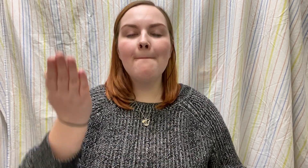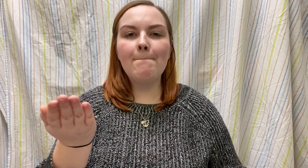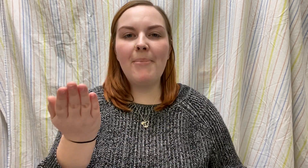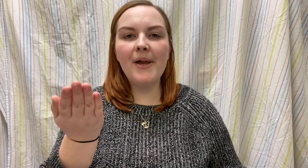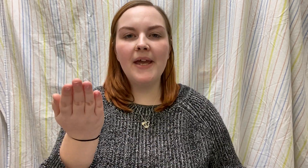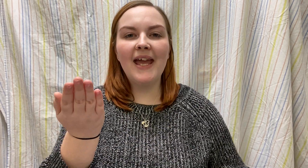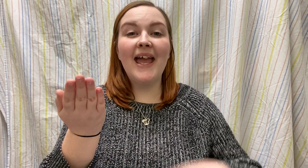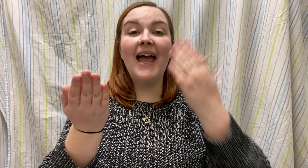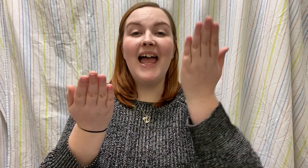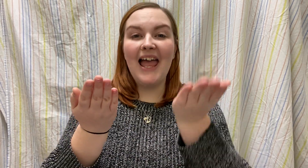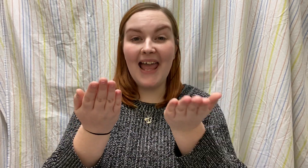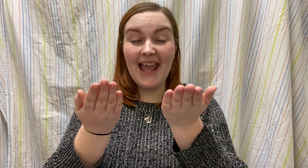P, a.